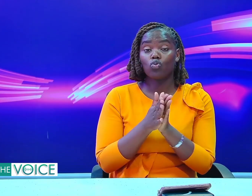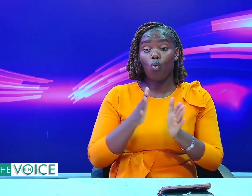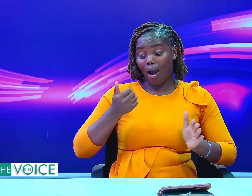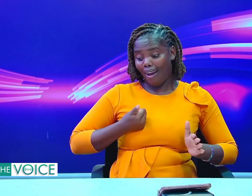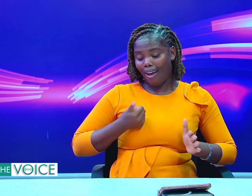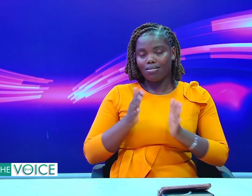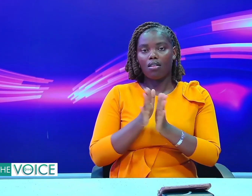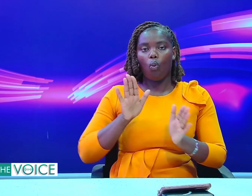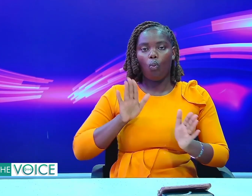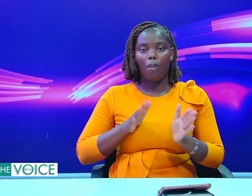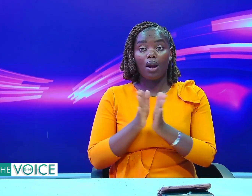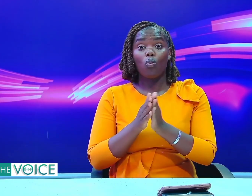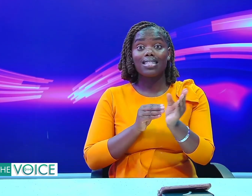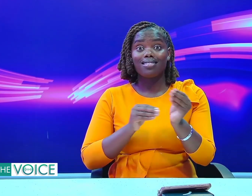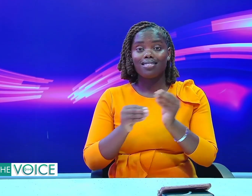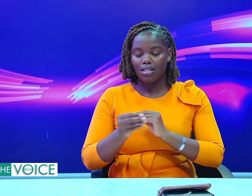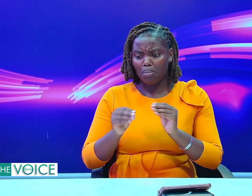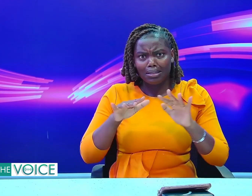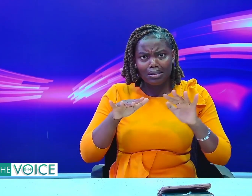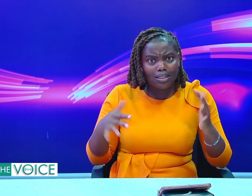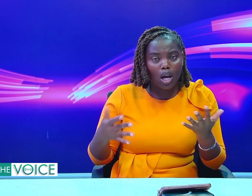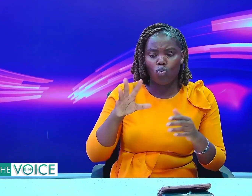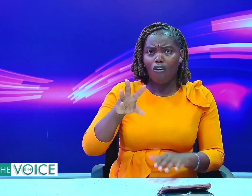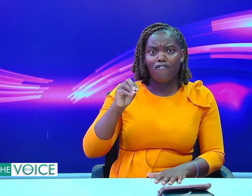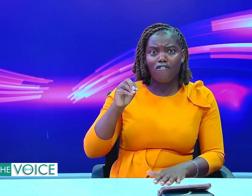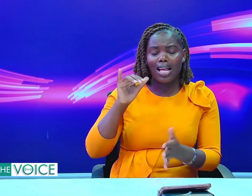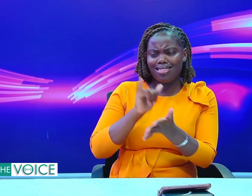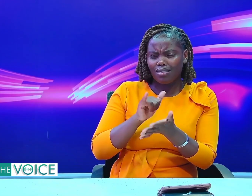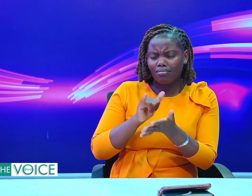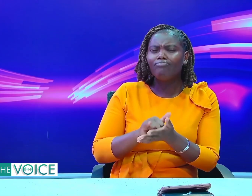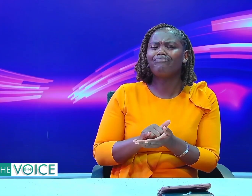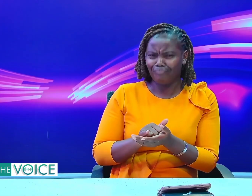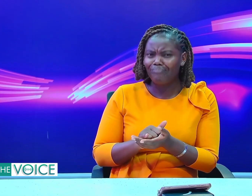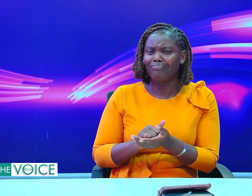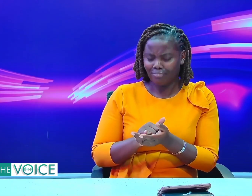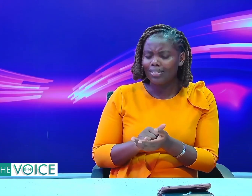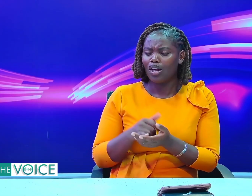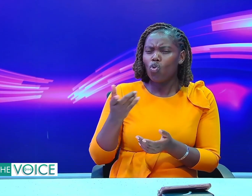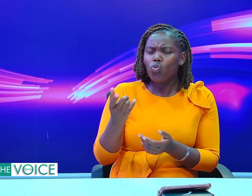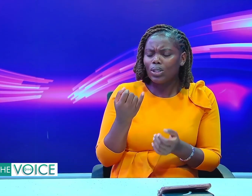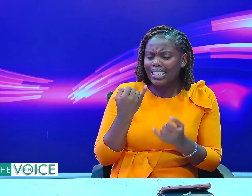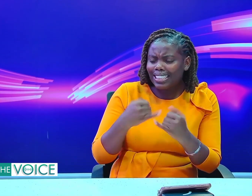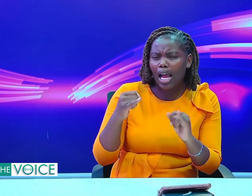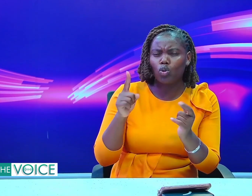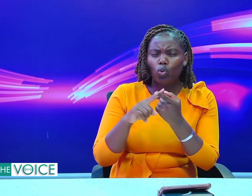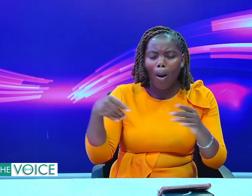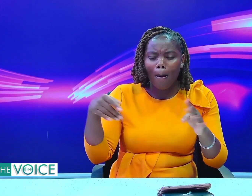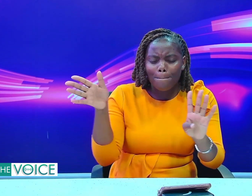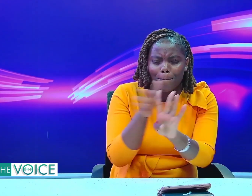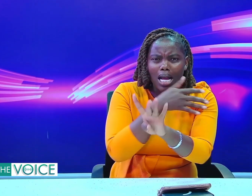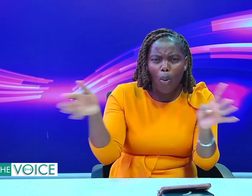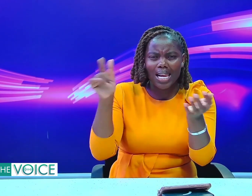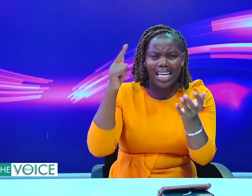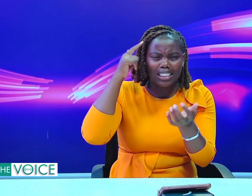another one is emotional harassment that leads to a lot of sadness. Women with disability, for example, experience this a lot. For example, you